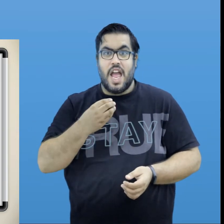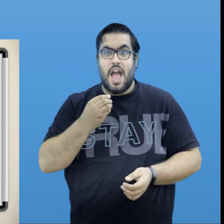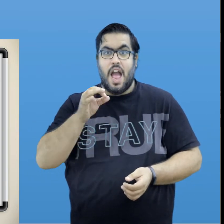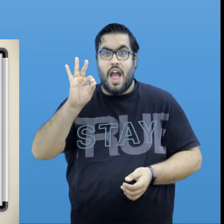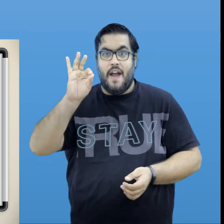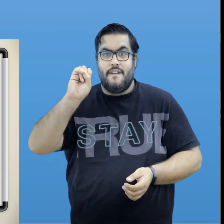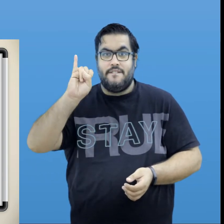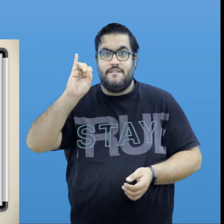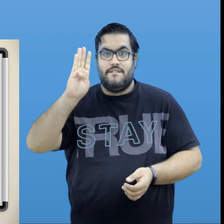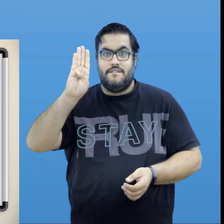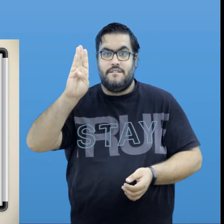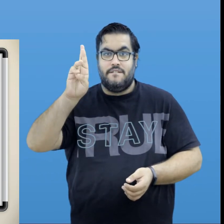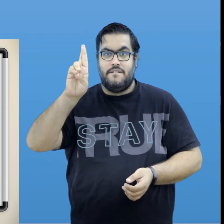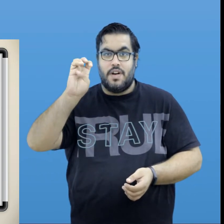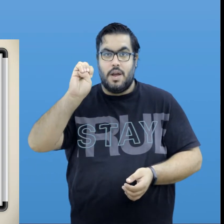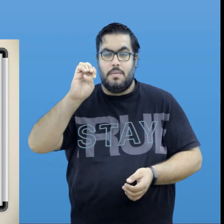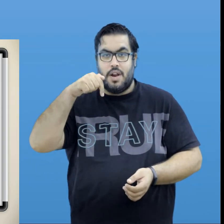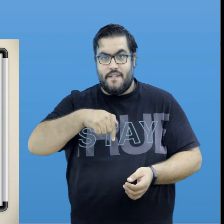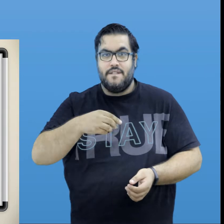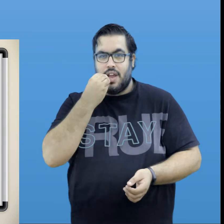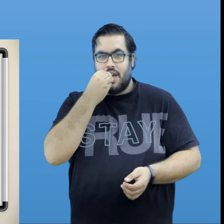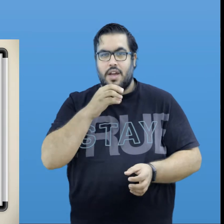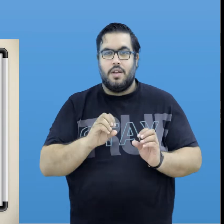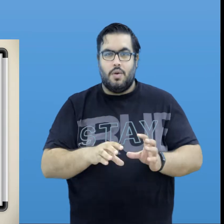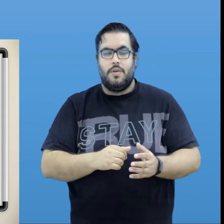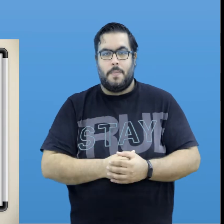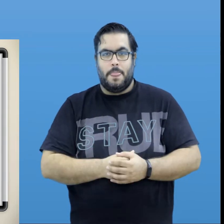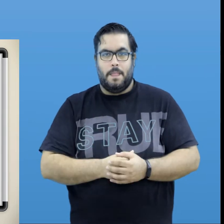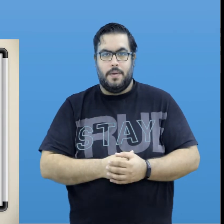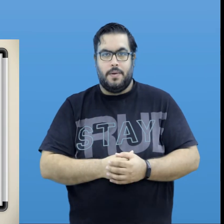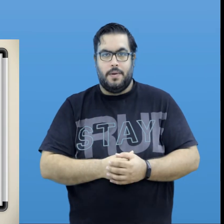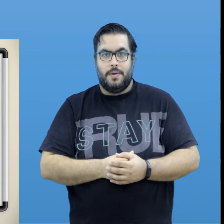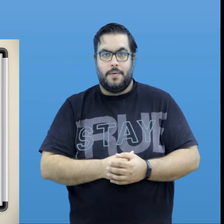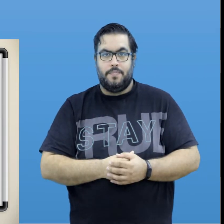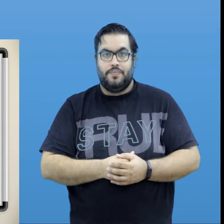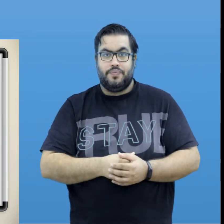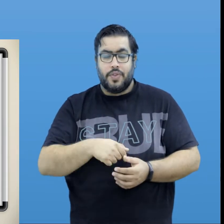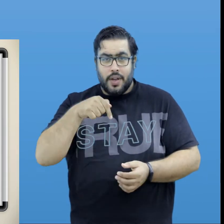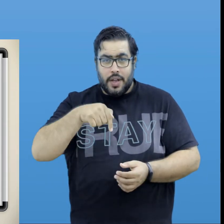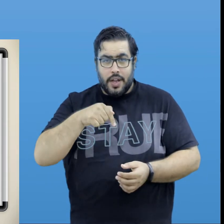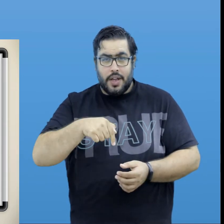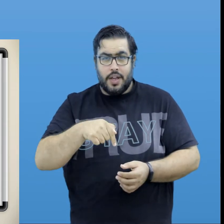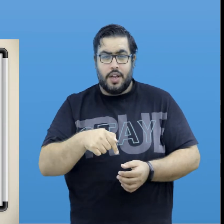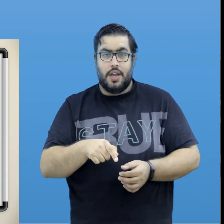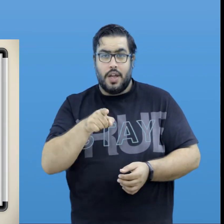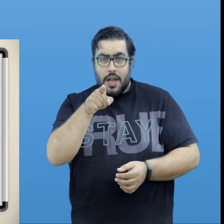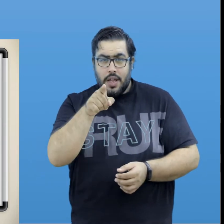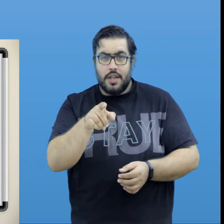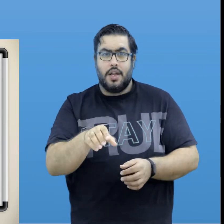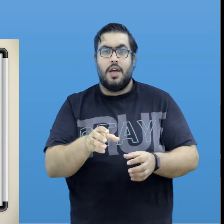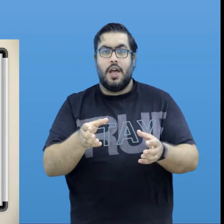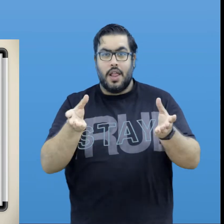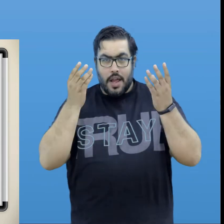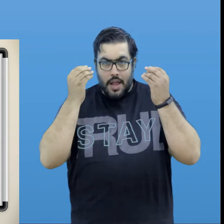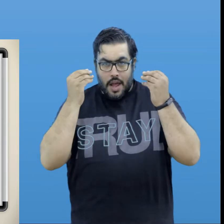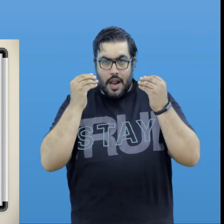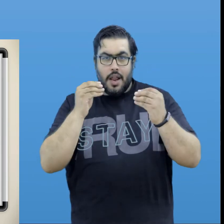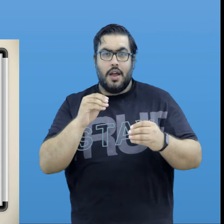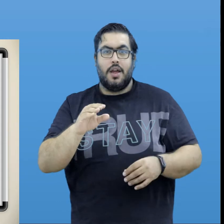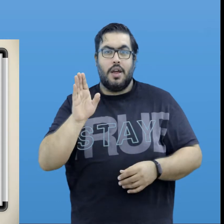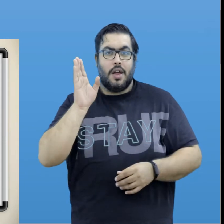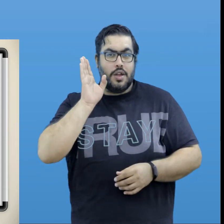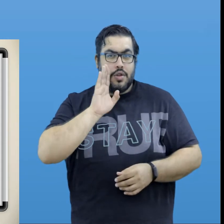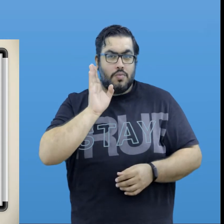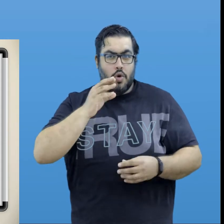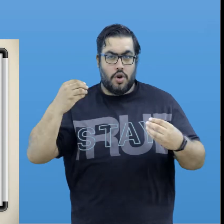production, reduces stress, helps keep skin healthy, strengthens bones and teeth,